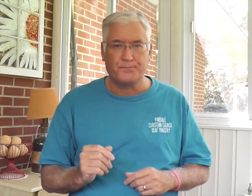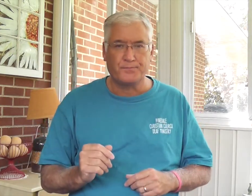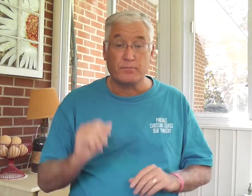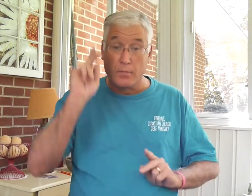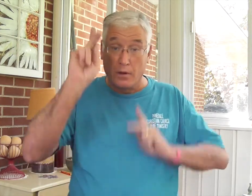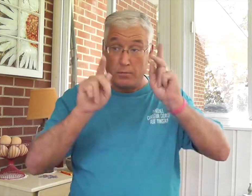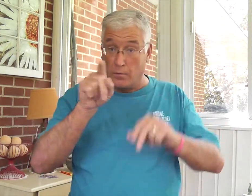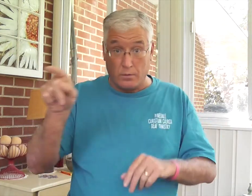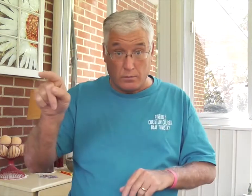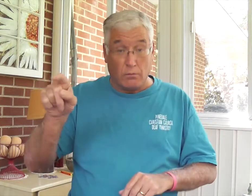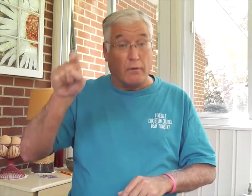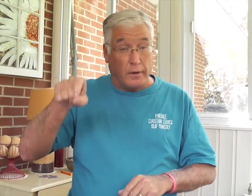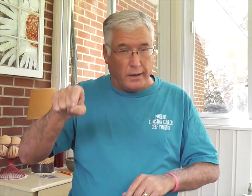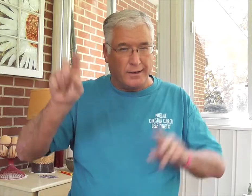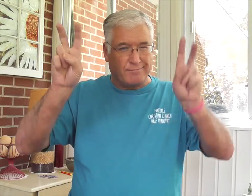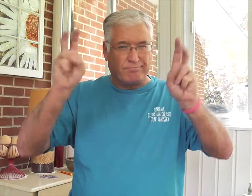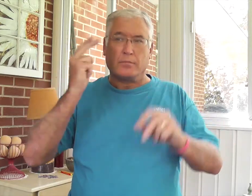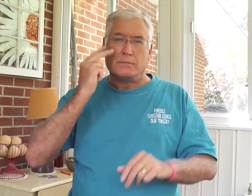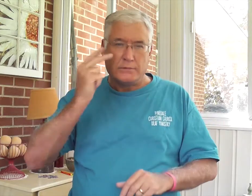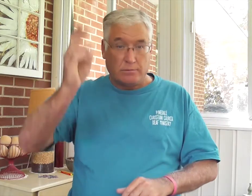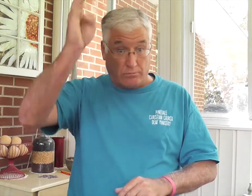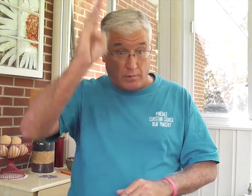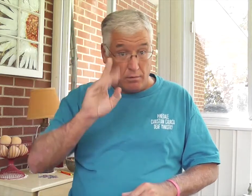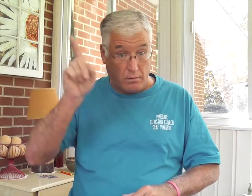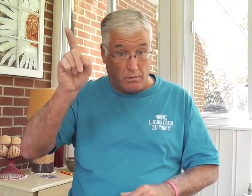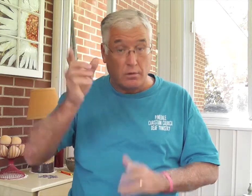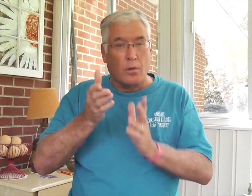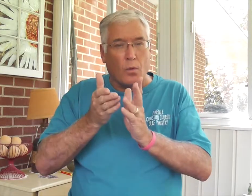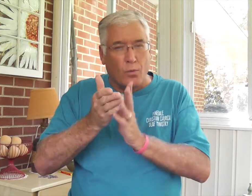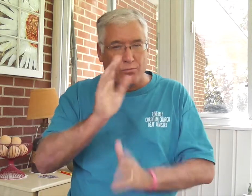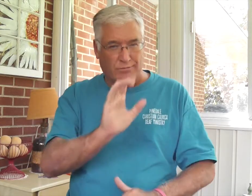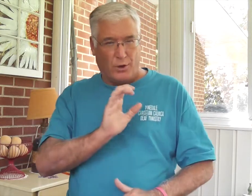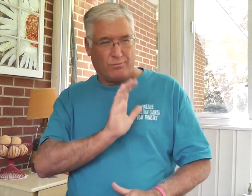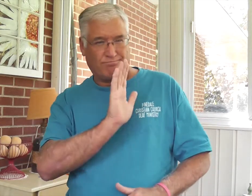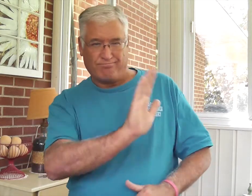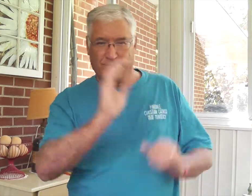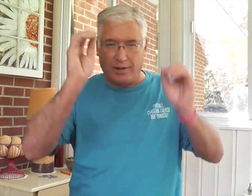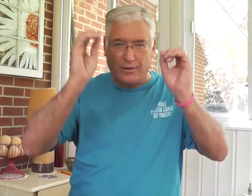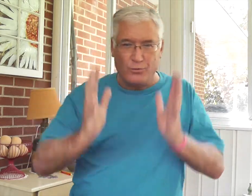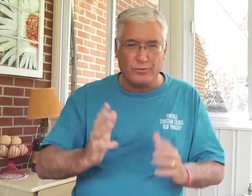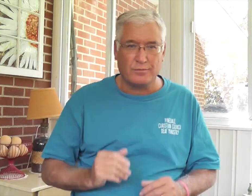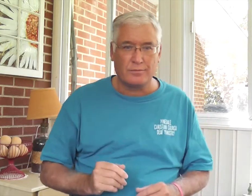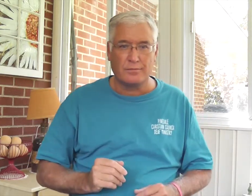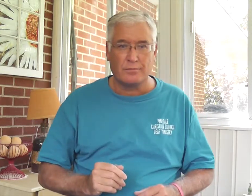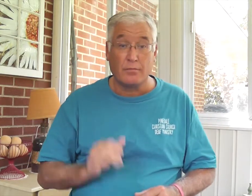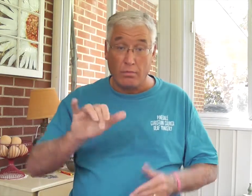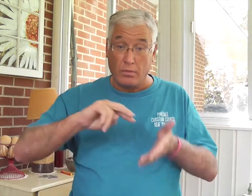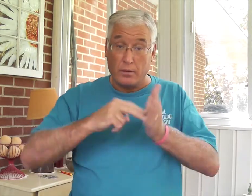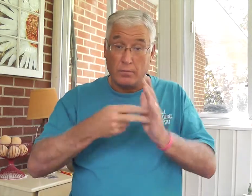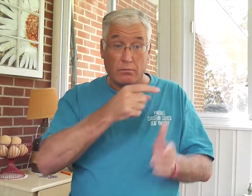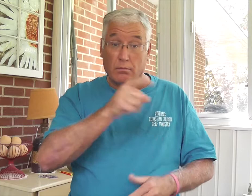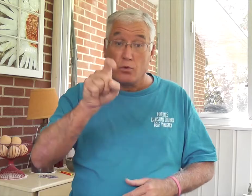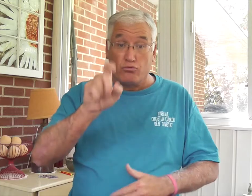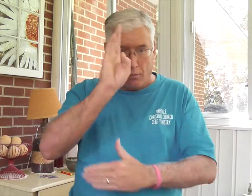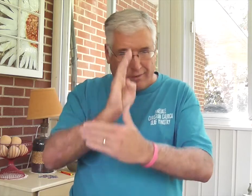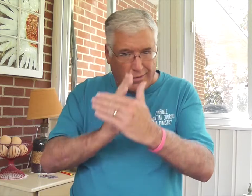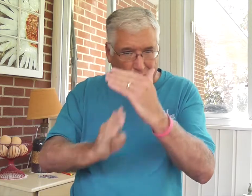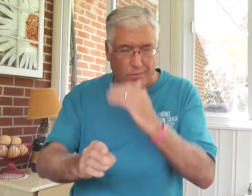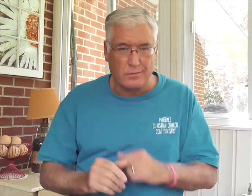that they should have? Yes. Well, people needed to see God. They needed to see his character through them. That